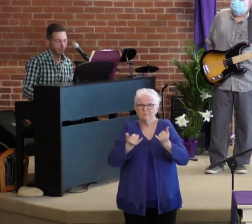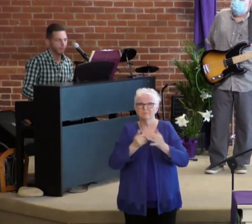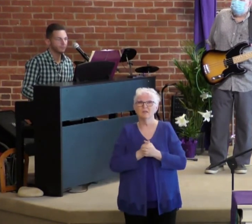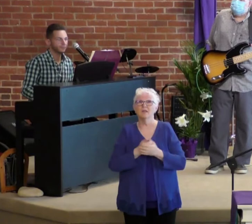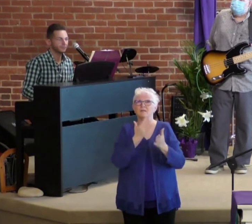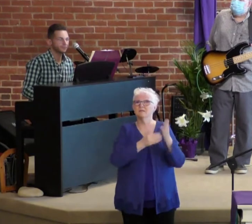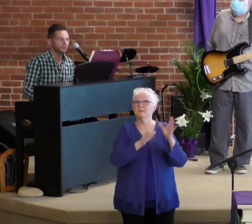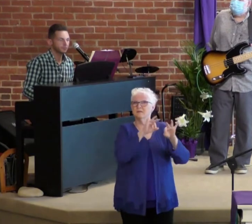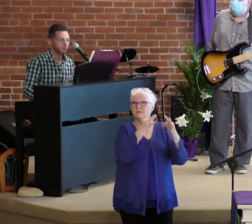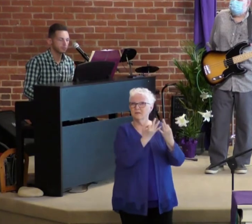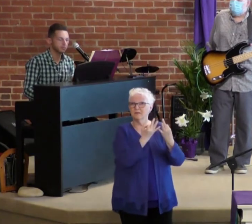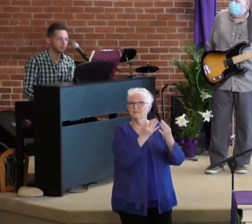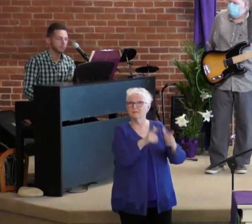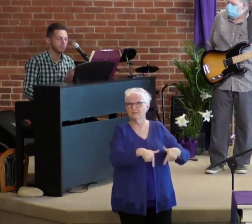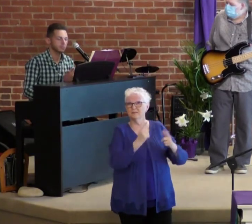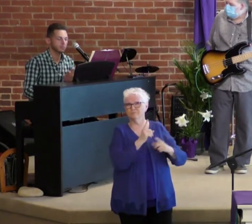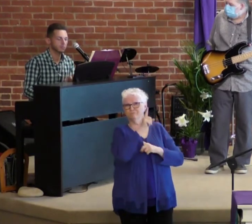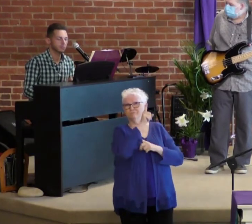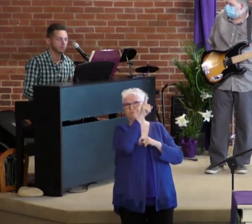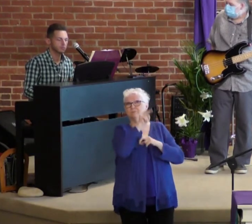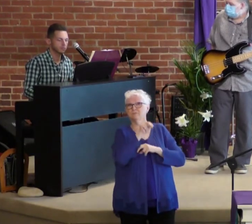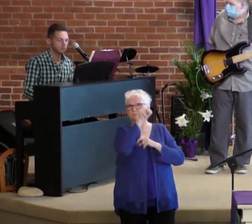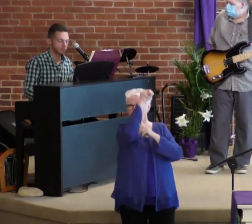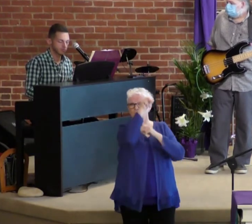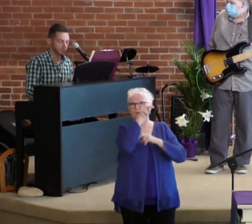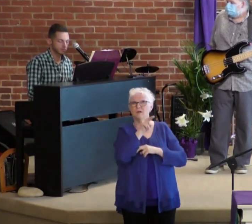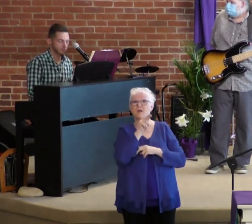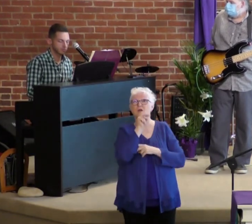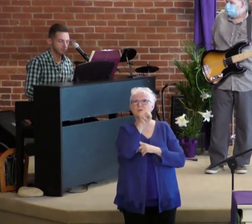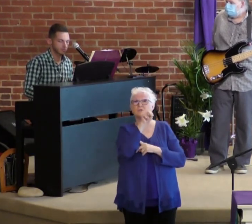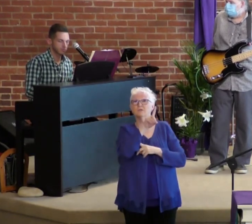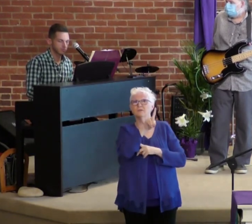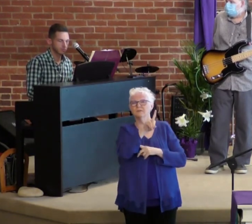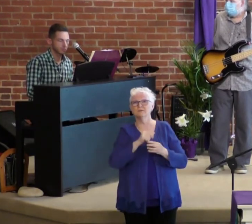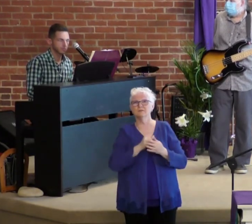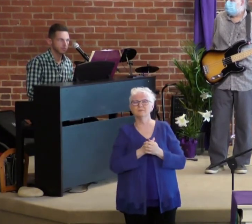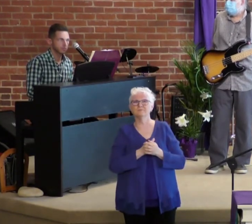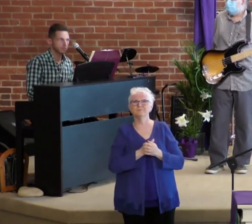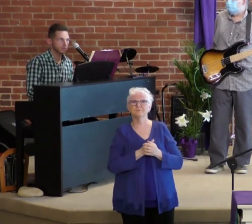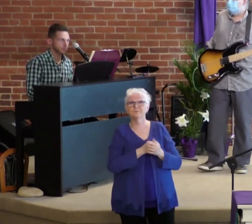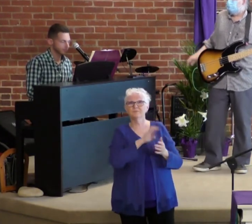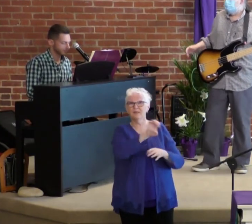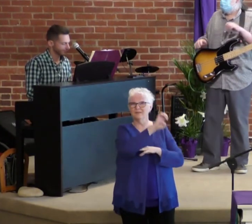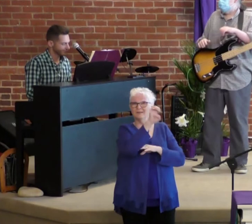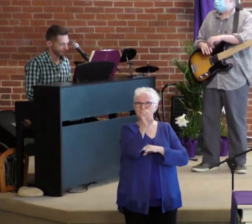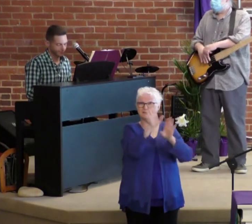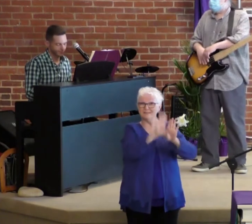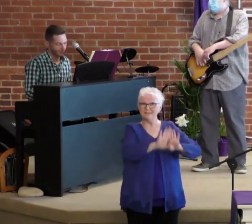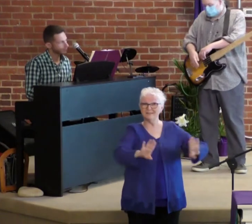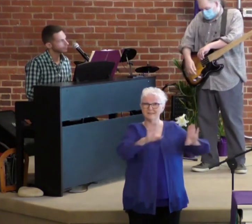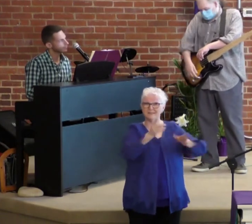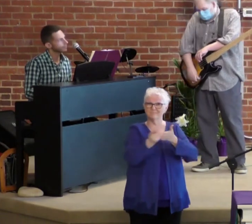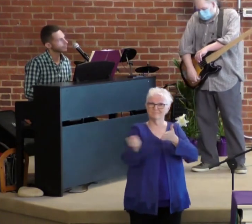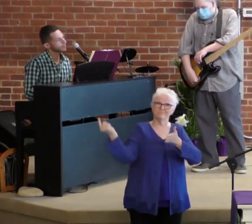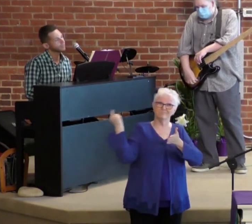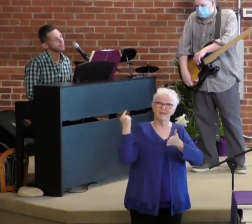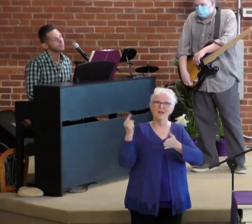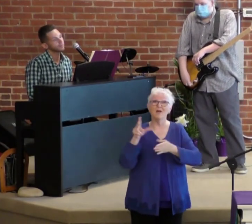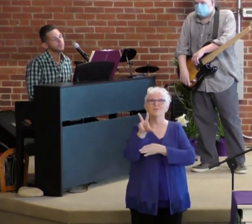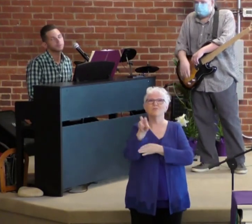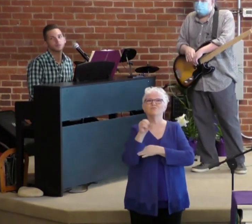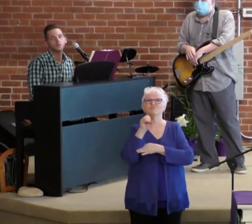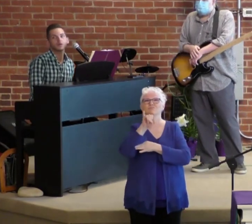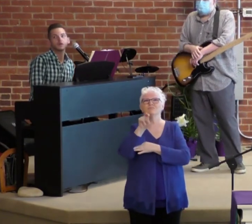in North Dakota. And last week on Easter Sunday, they had 30 inches of snow and 15